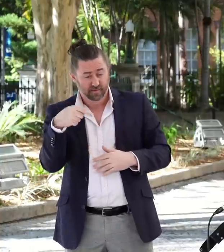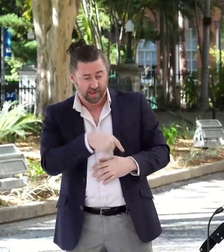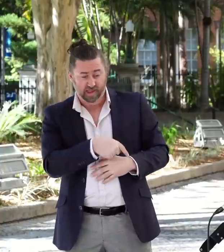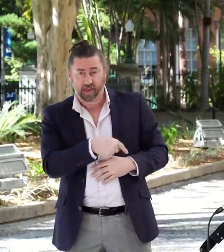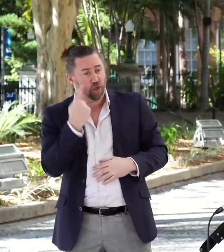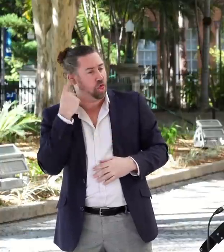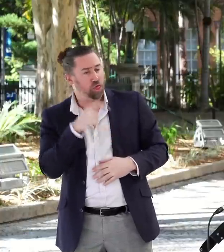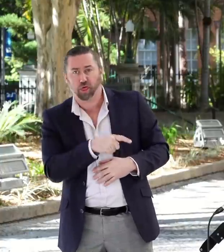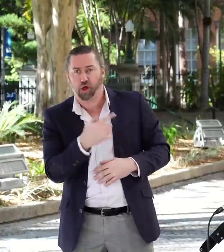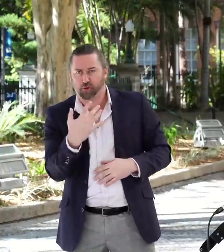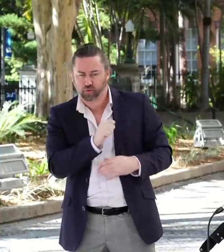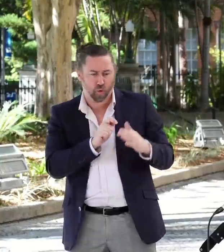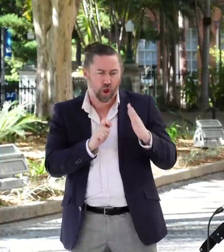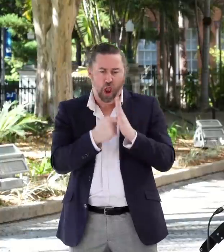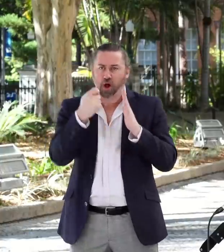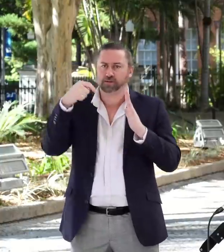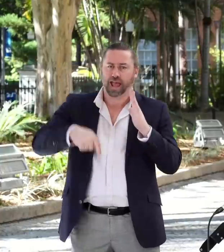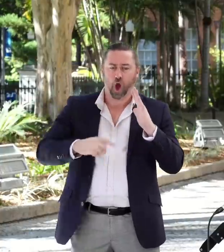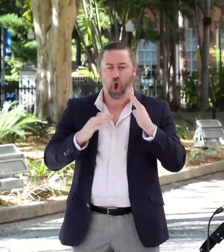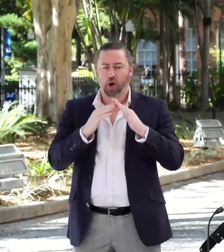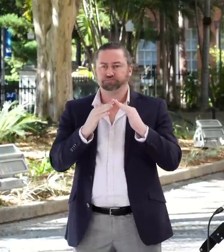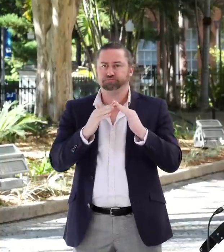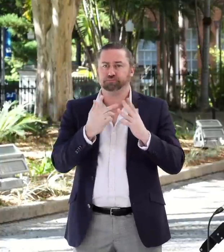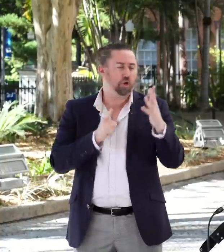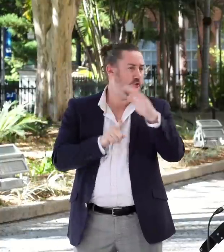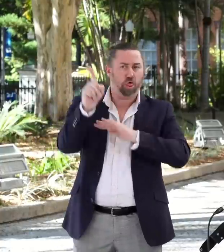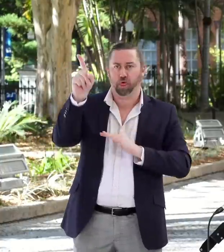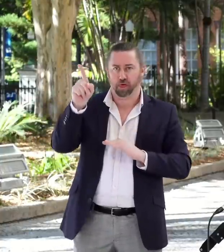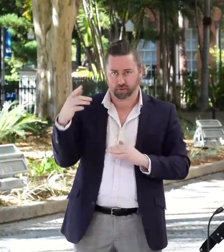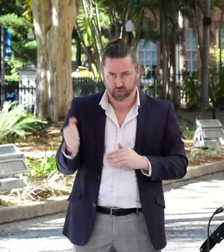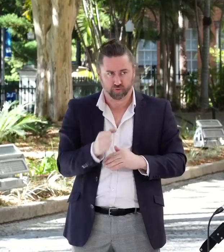both when she was picked up. So apologies.